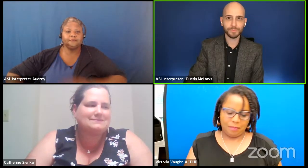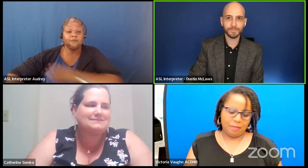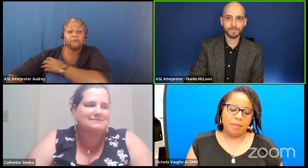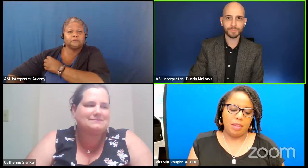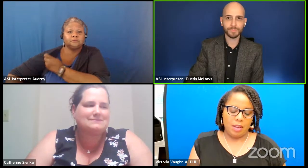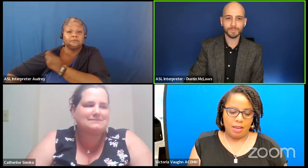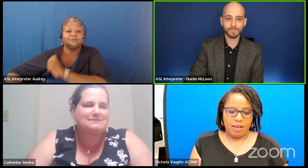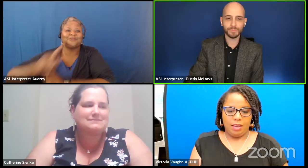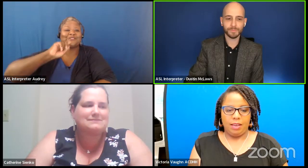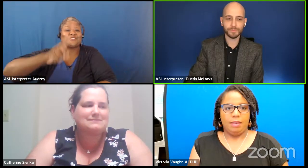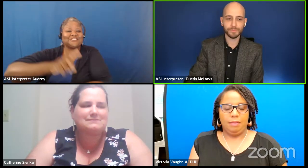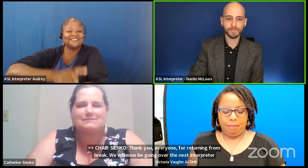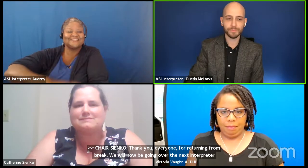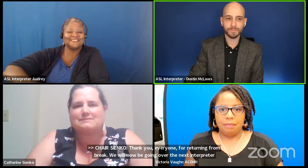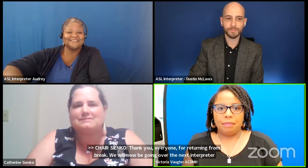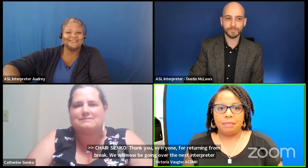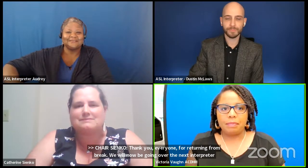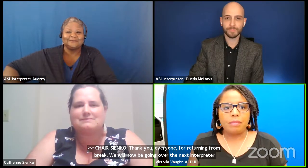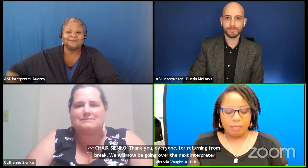Sure.